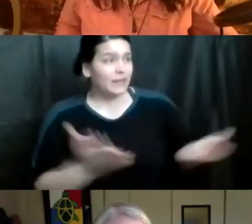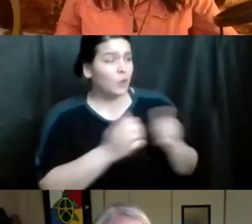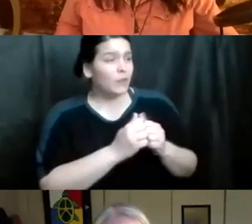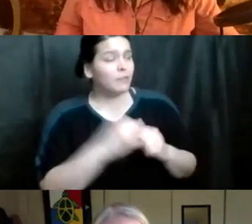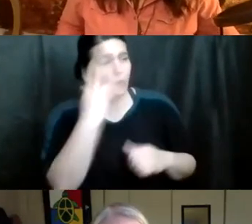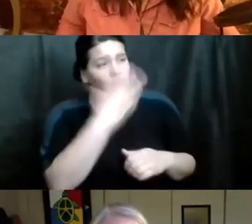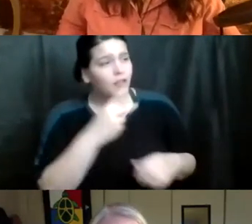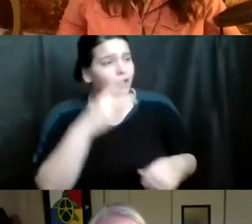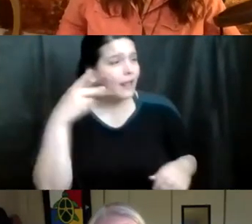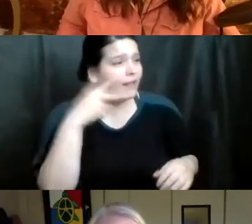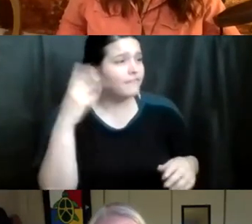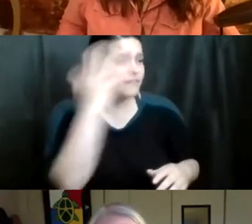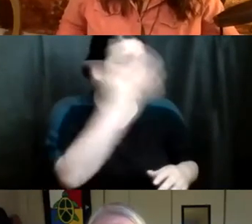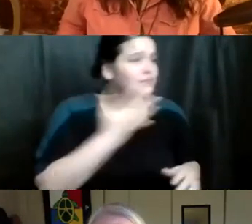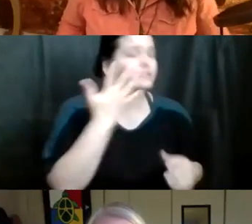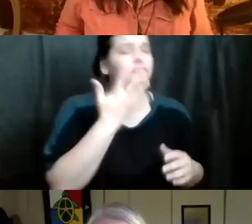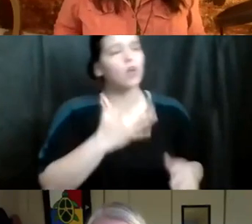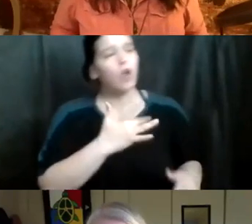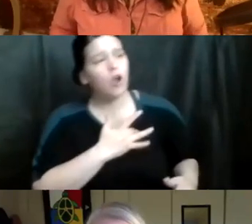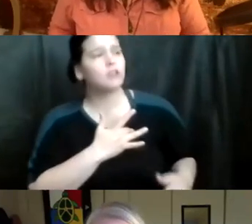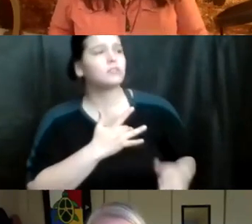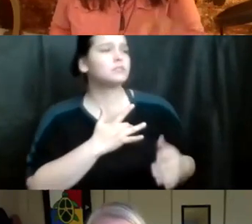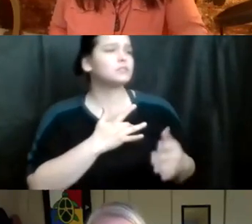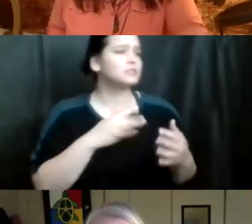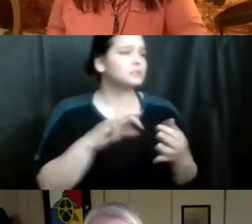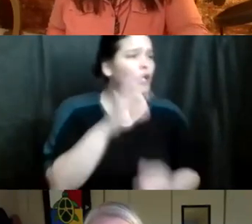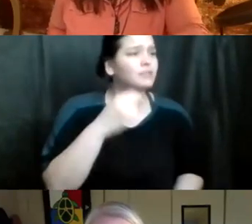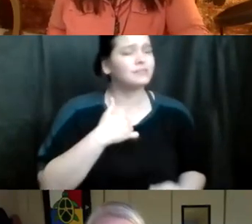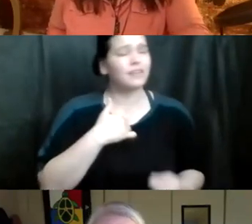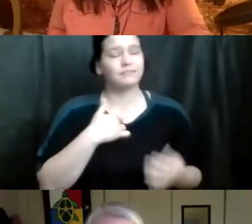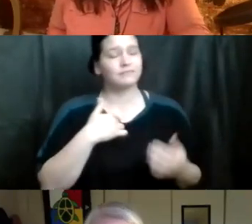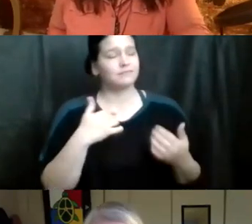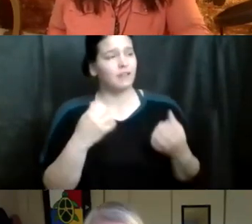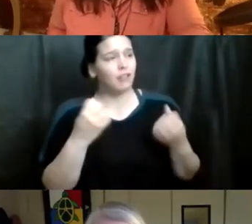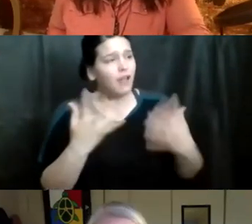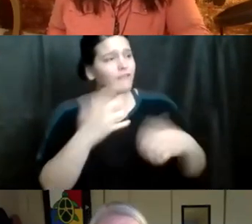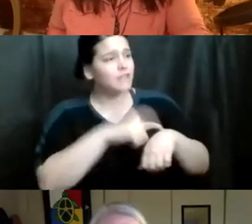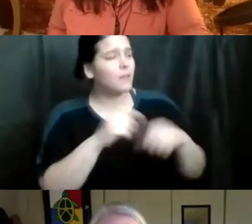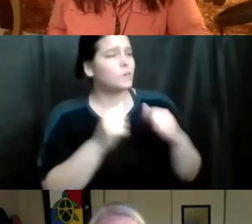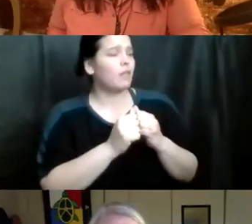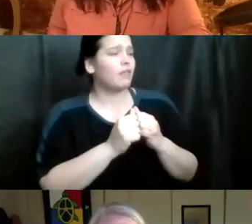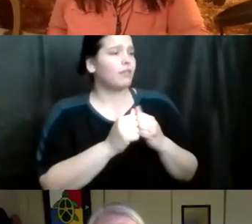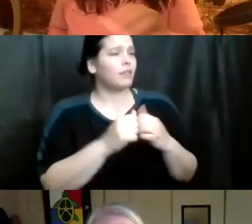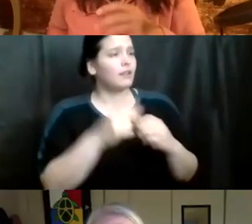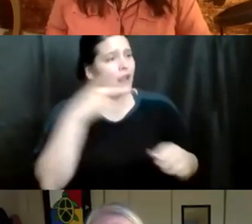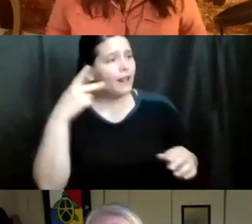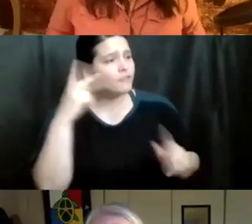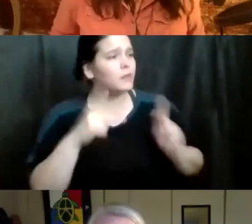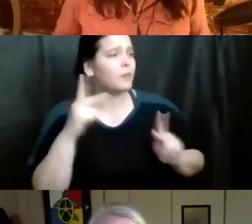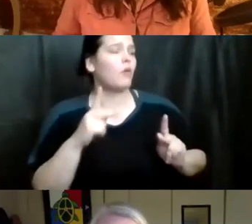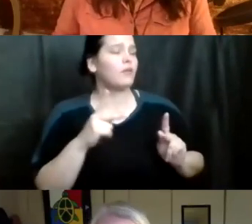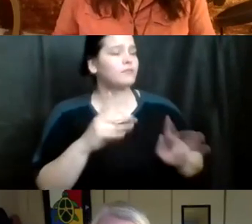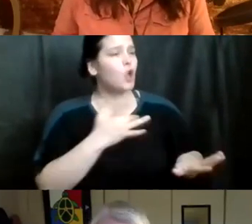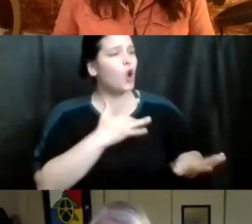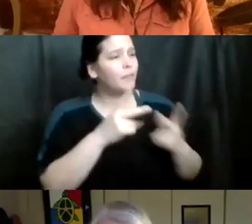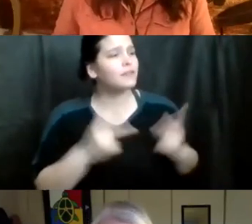time with Native people, and I love it. It's a heart place for me. So I just want to